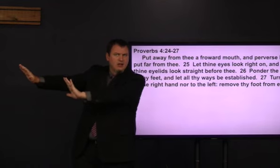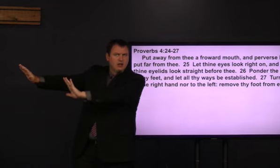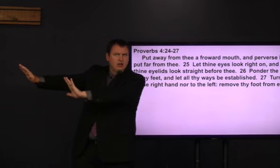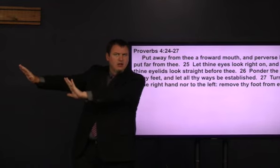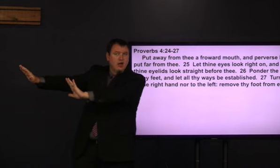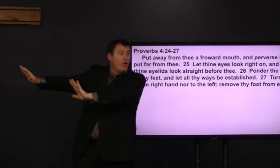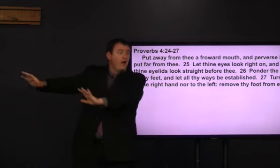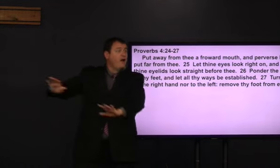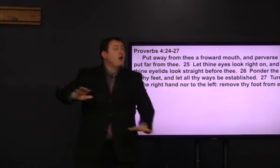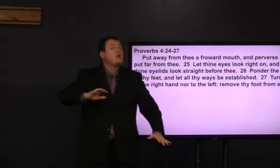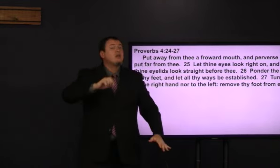away from